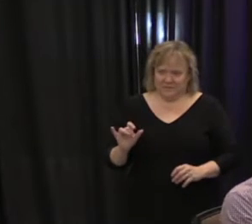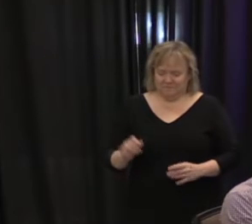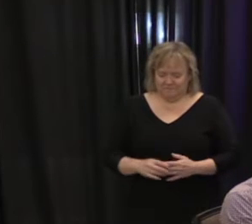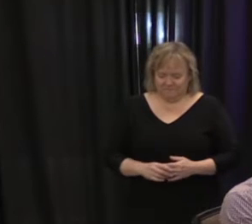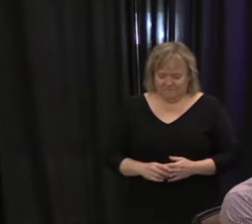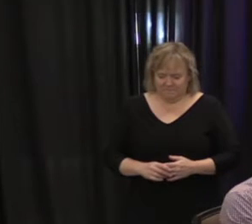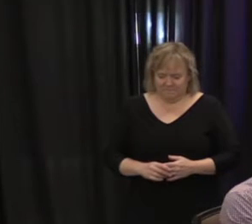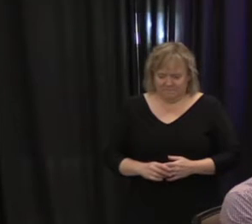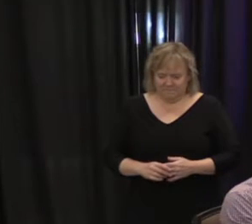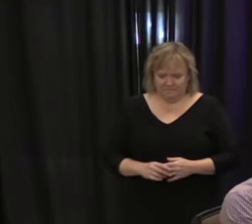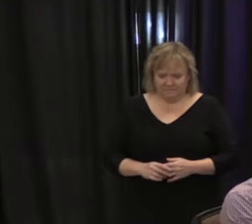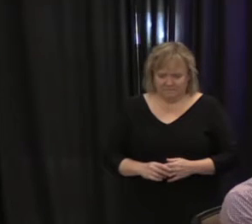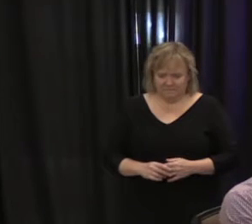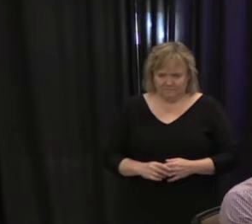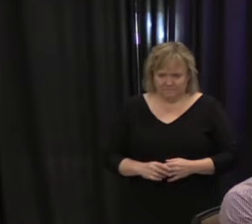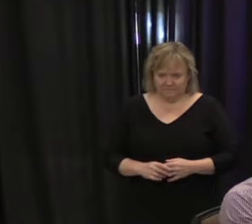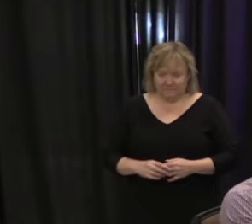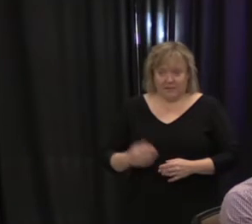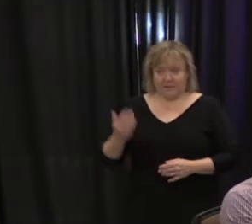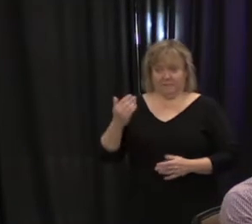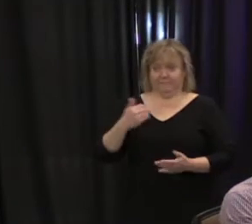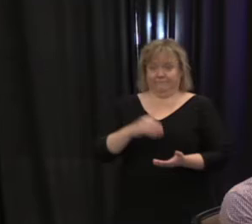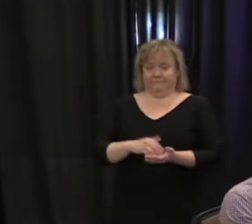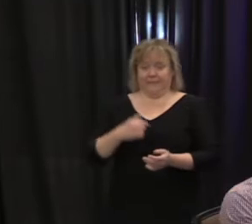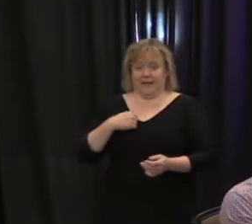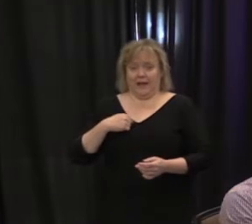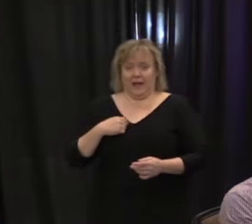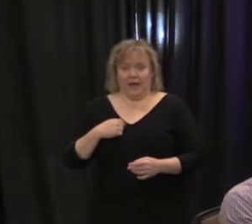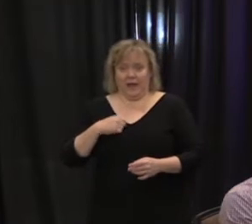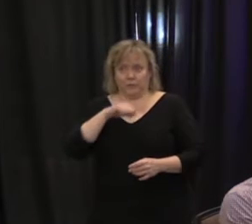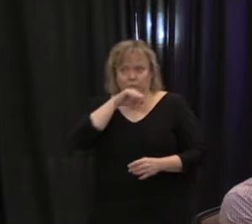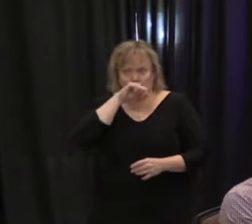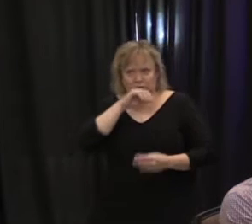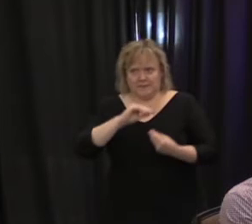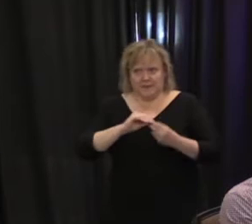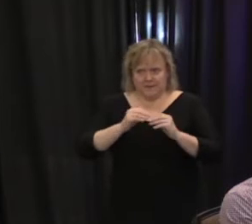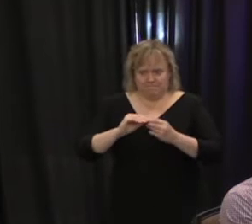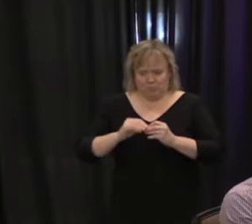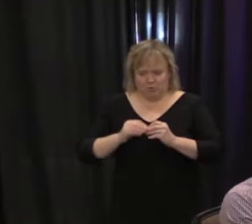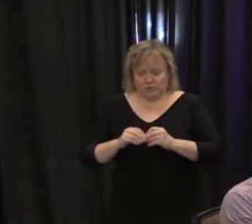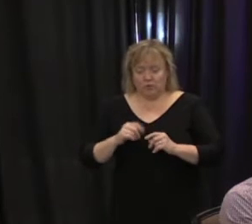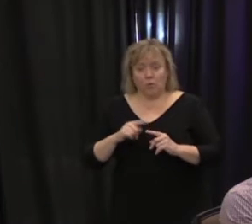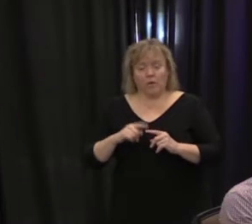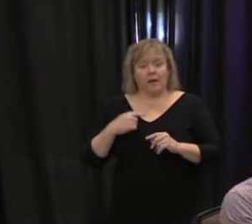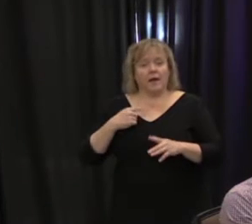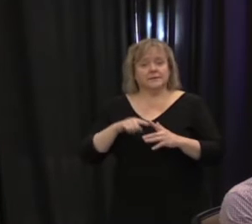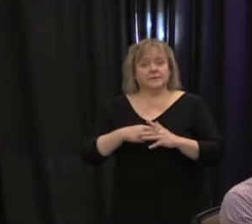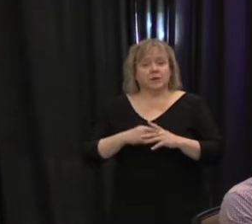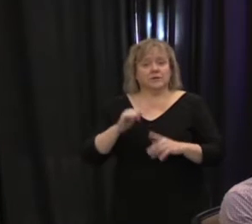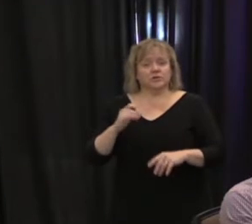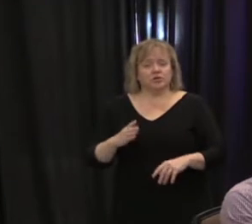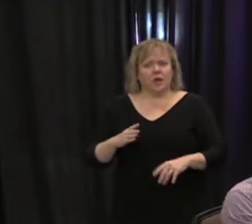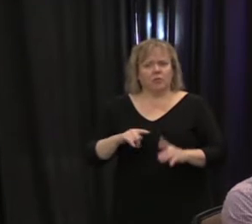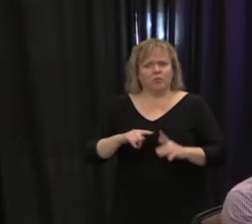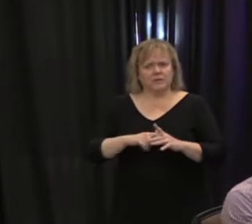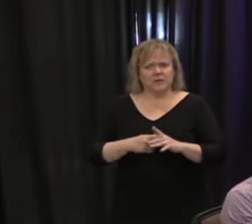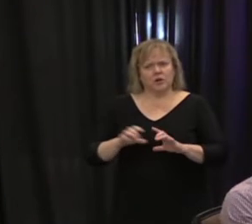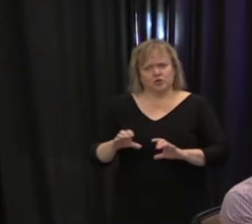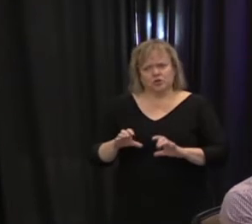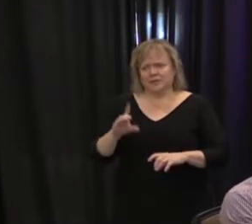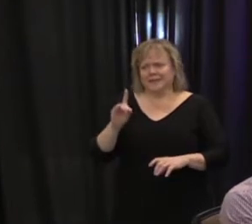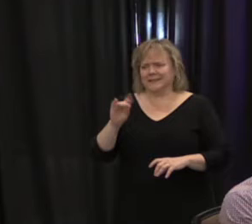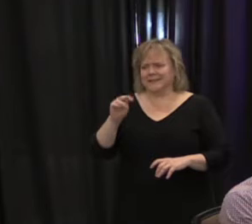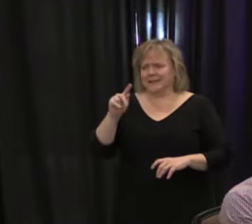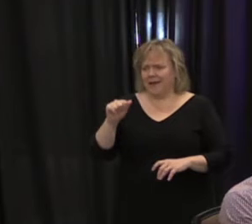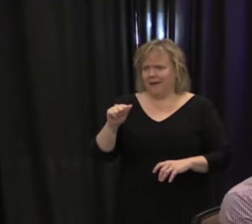So I'm a big nerd about numbers, and when I came into this job, we started doing some data collection,